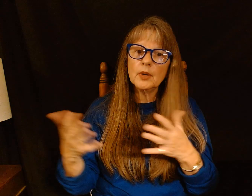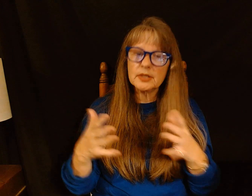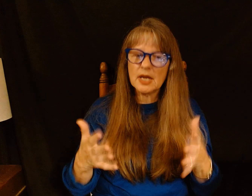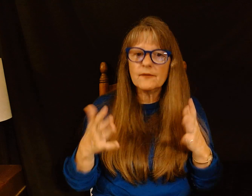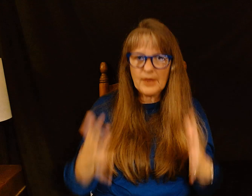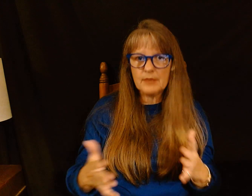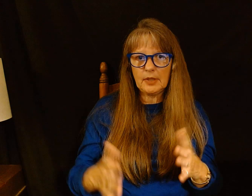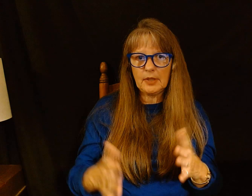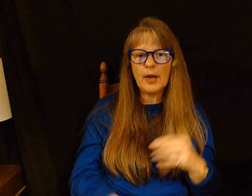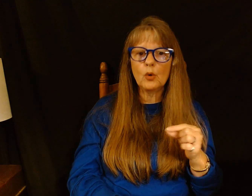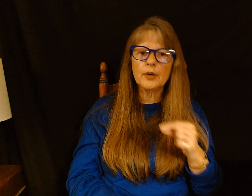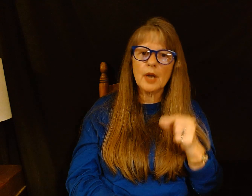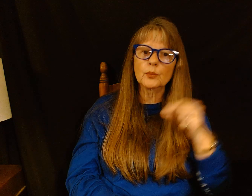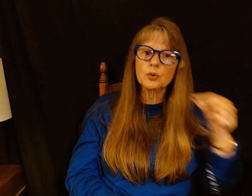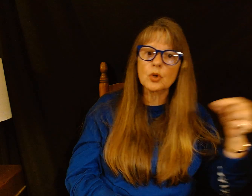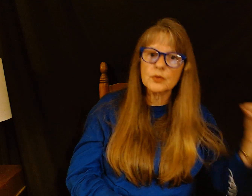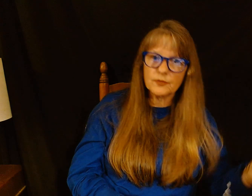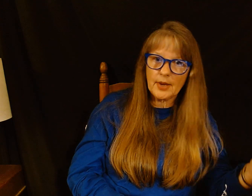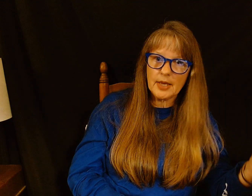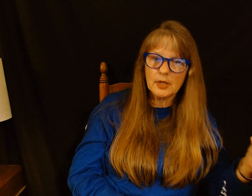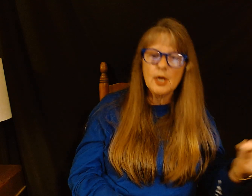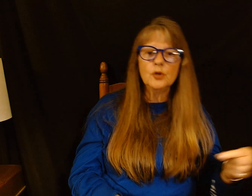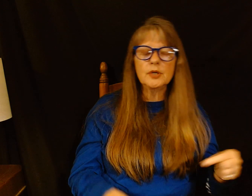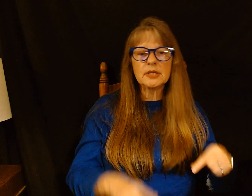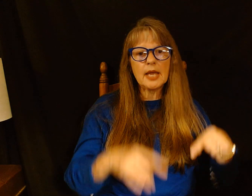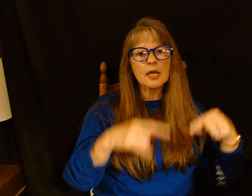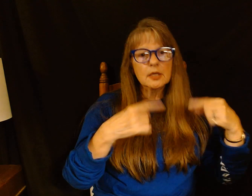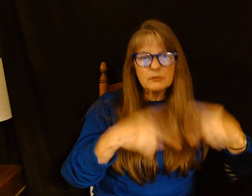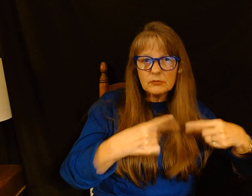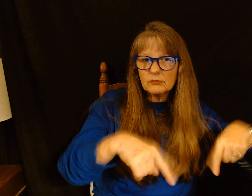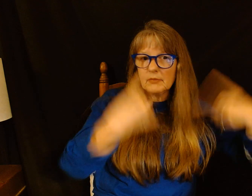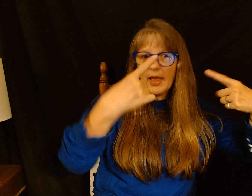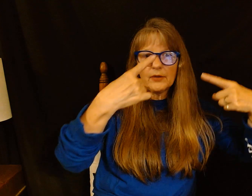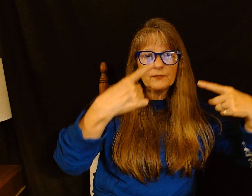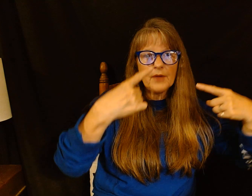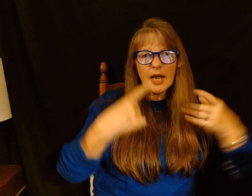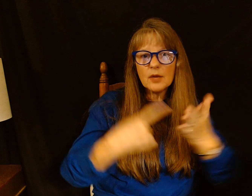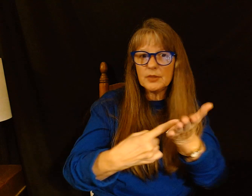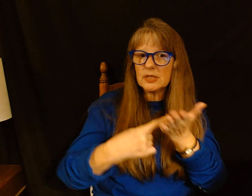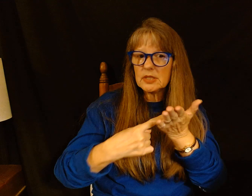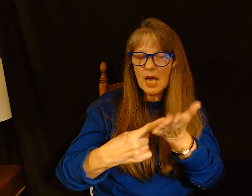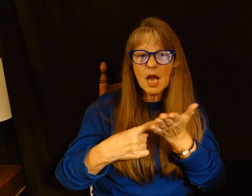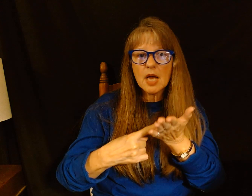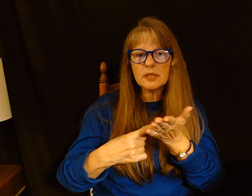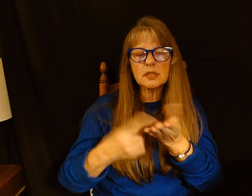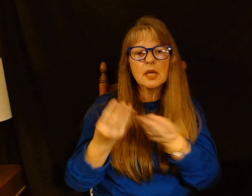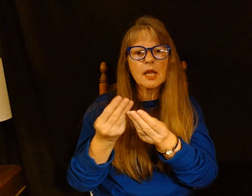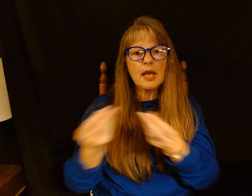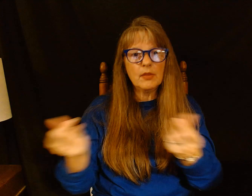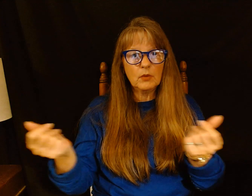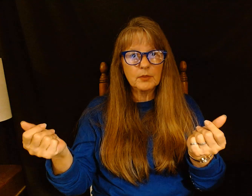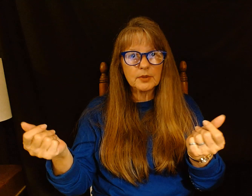It's not family, right? Or not a real close friend. You could say, had a fight, we discuss, and then we resolve